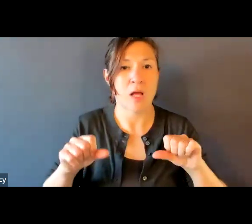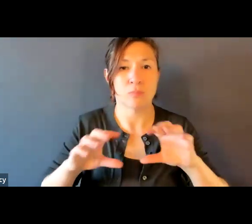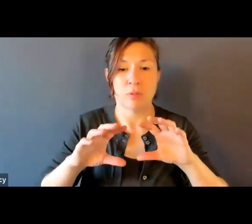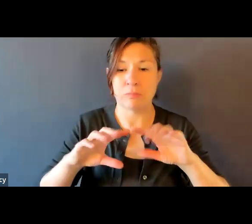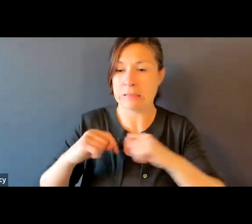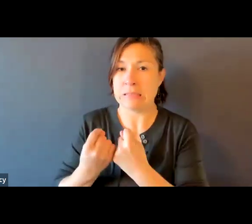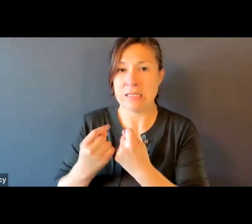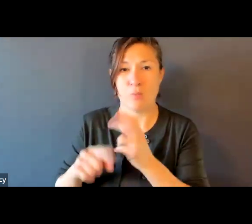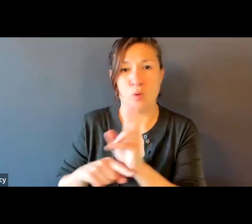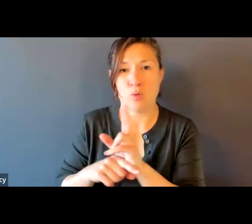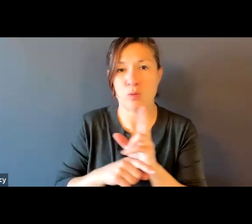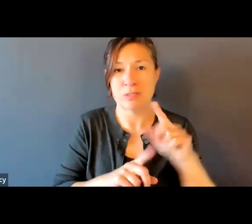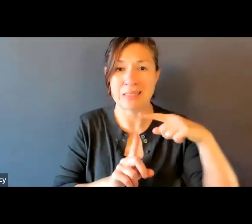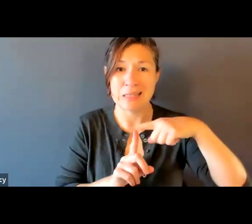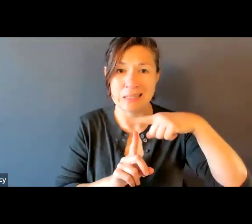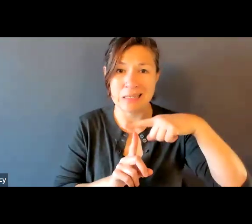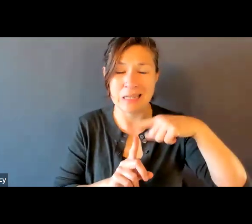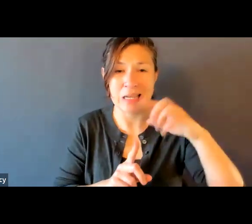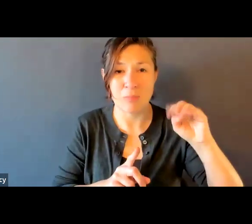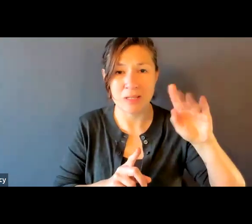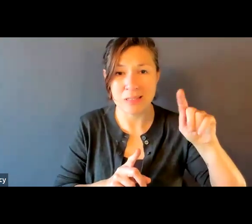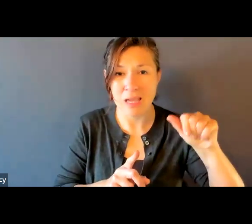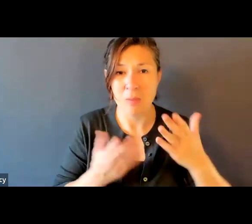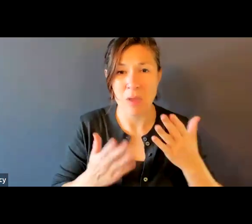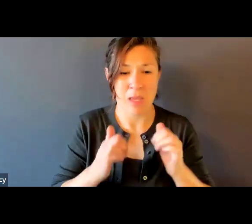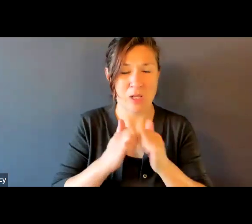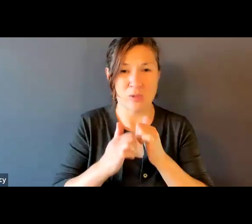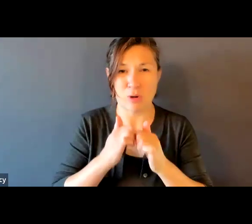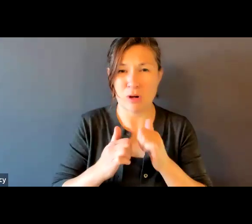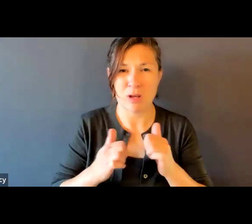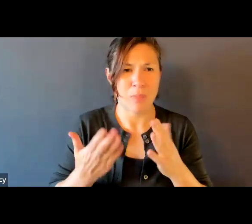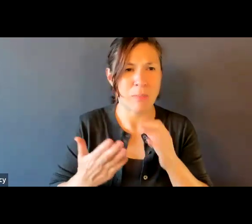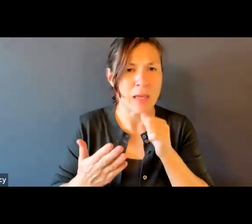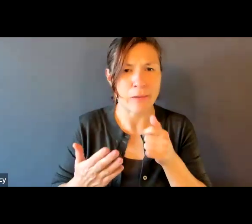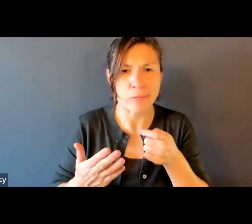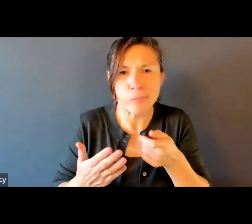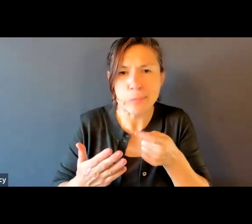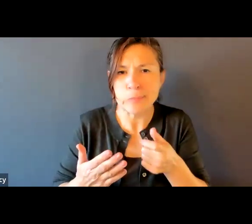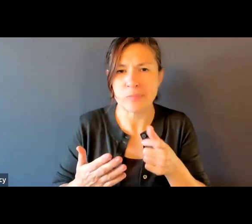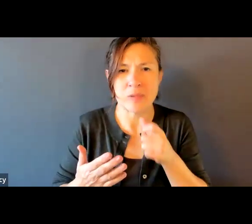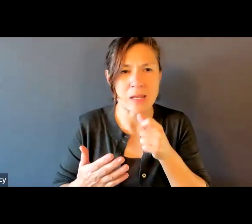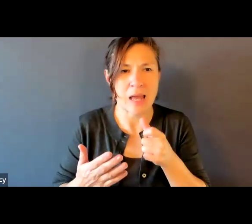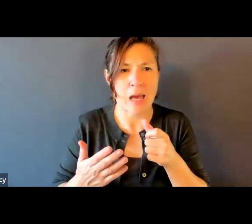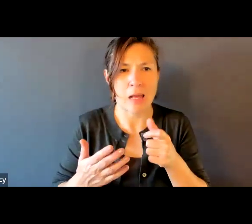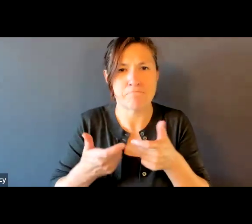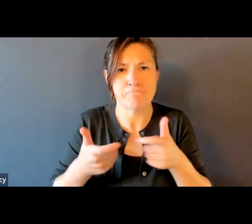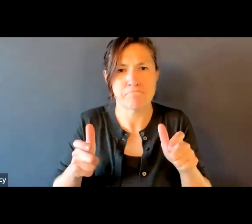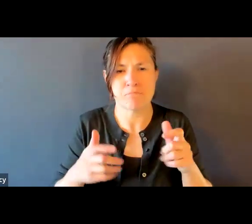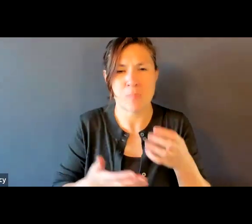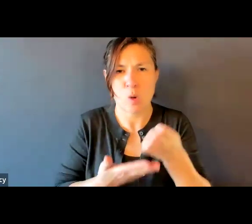MBTA because it's a sport where they have, relatively little equipment and the game is, it's